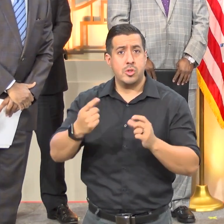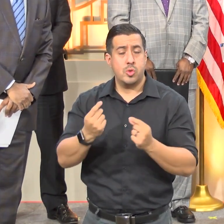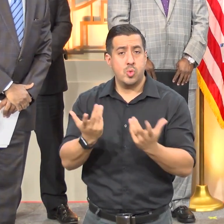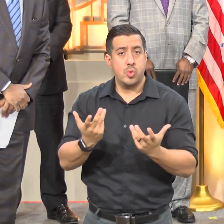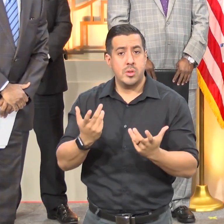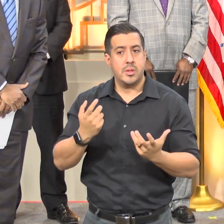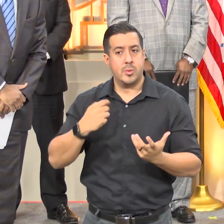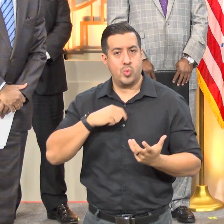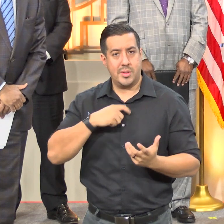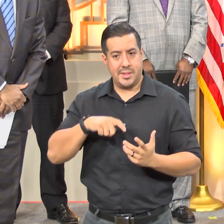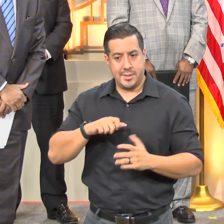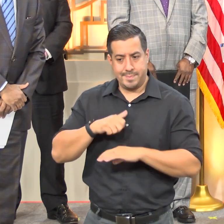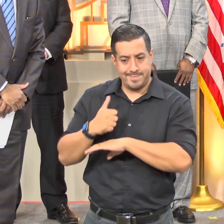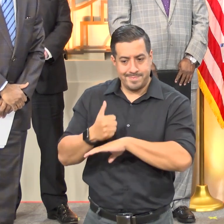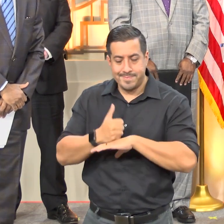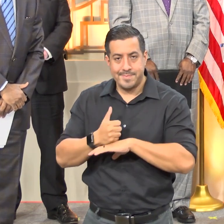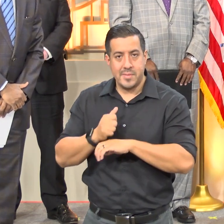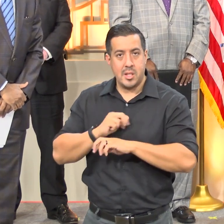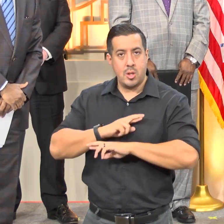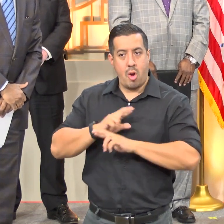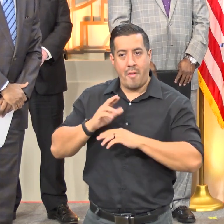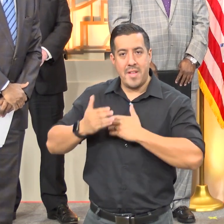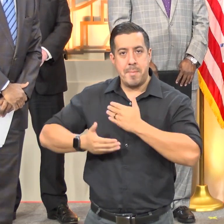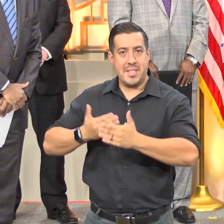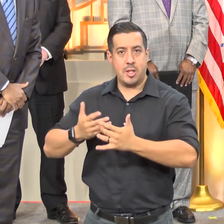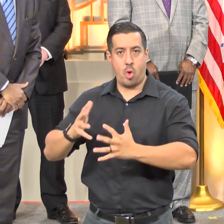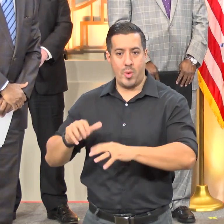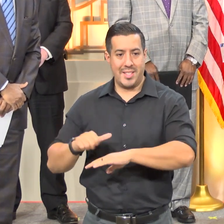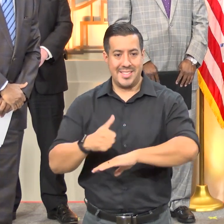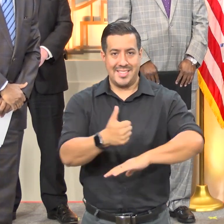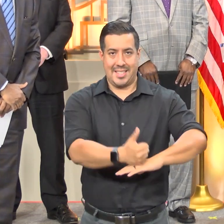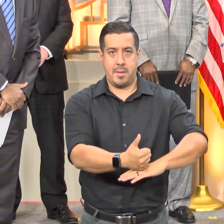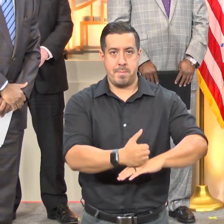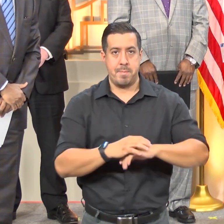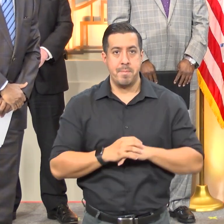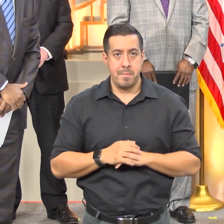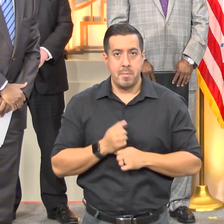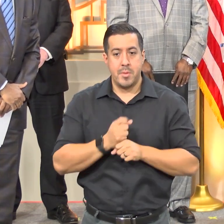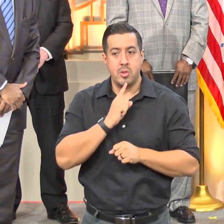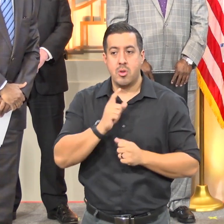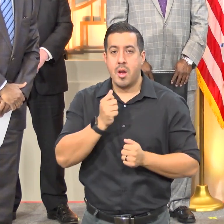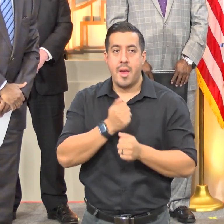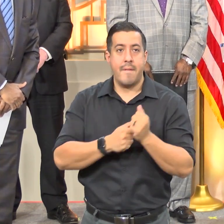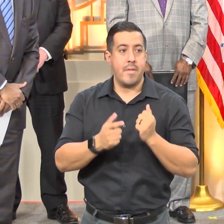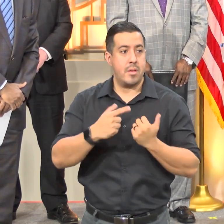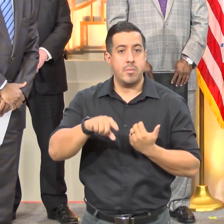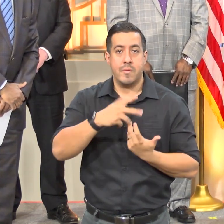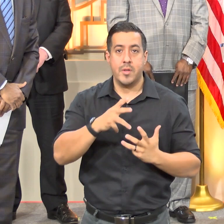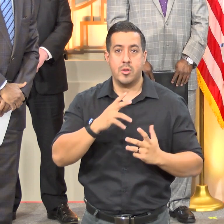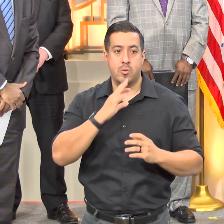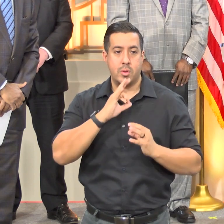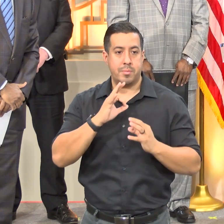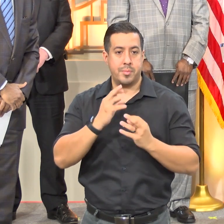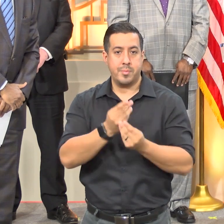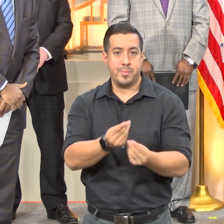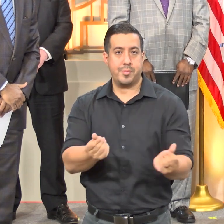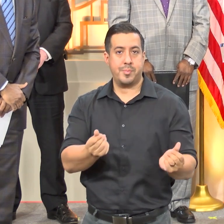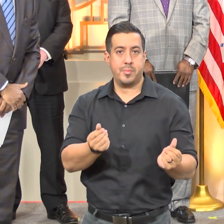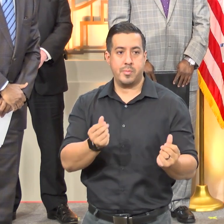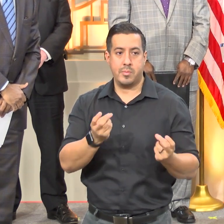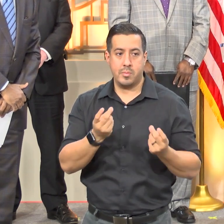do and have everything and all procedures in place to ensure that things are rectified as quickly as